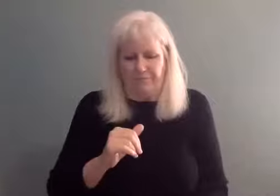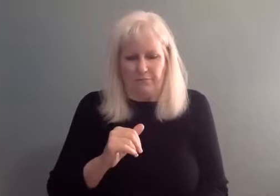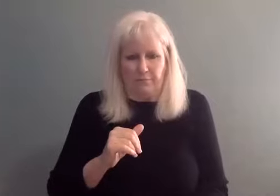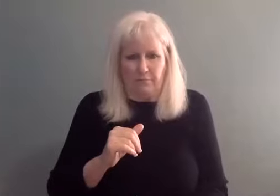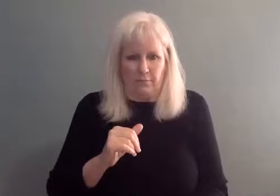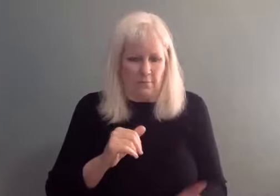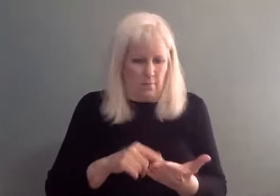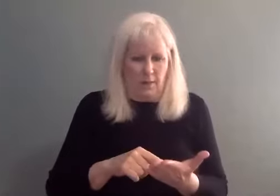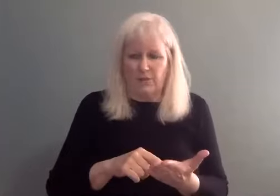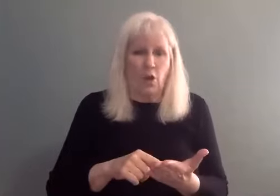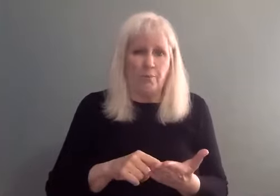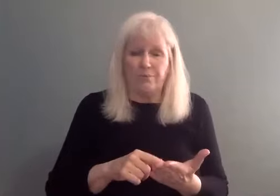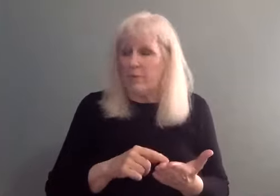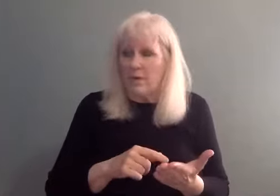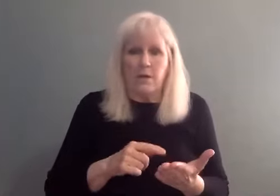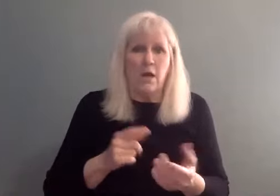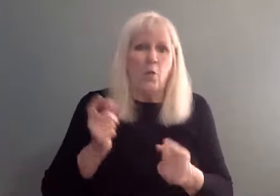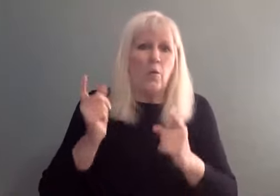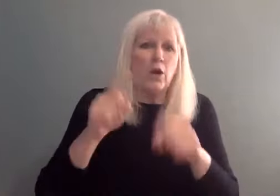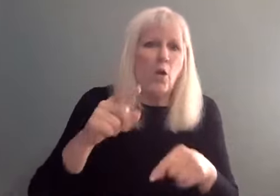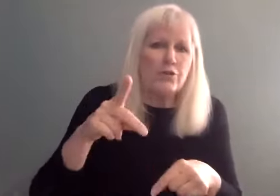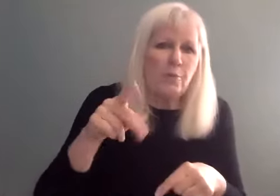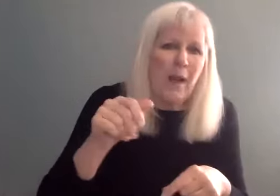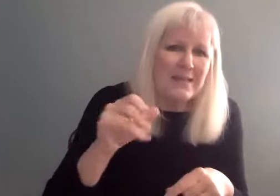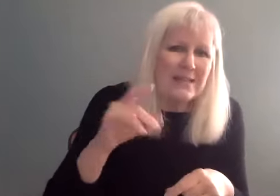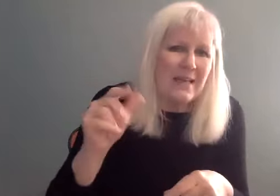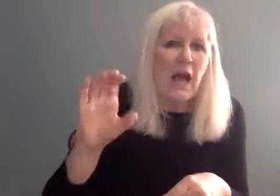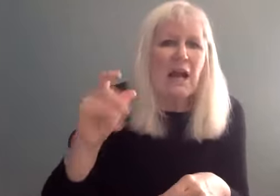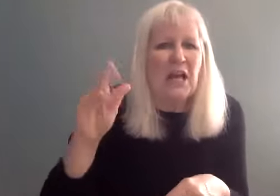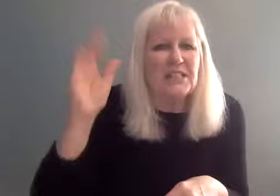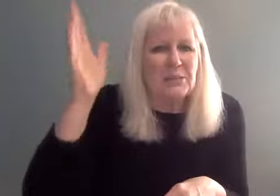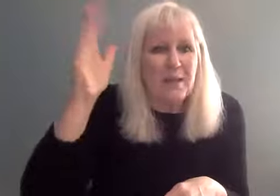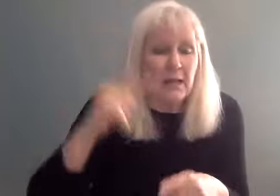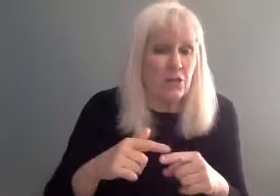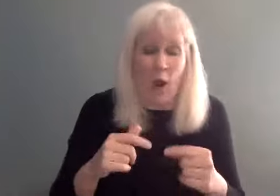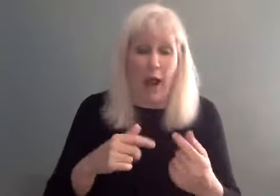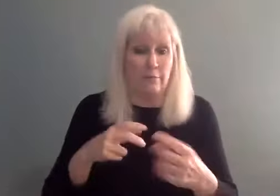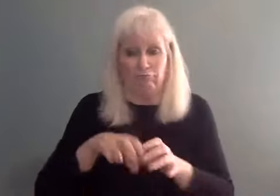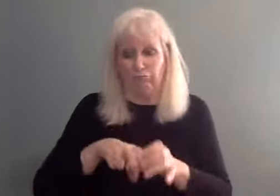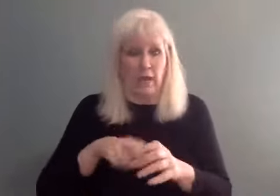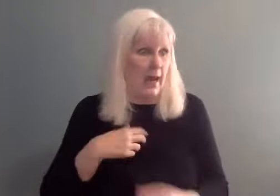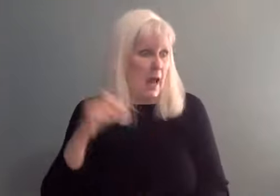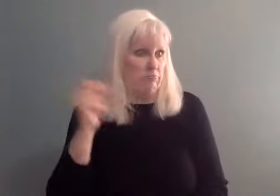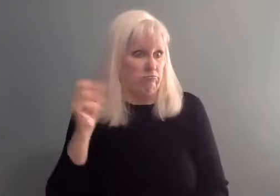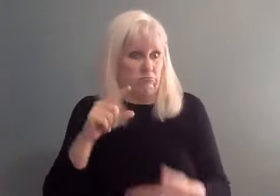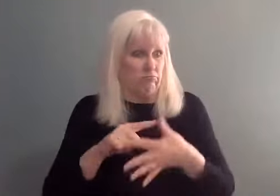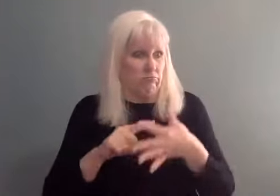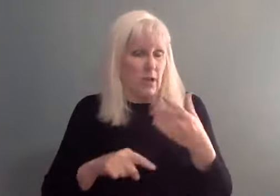in the cars. We went to speak in Pasadena, and he looked at my defiance again. There was my defiance